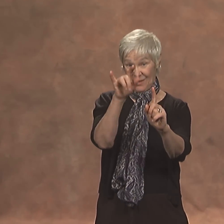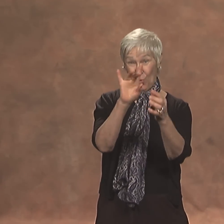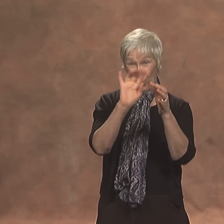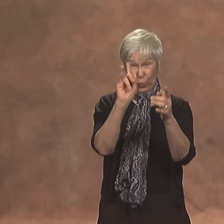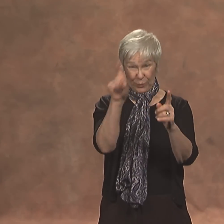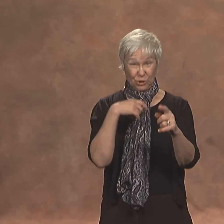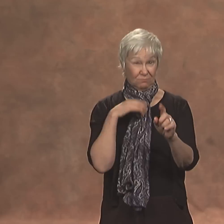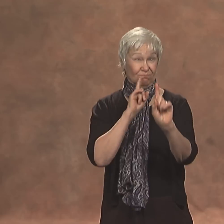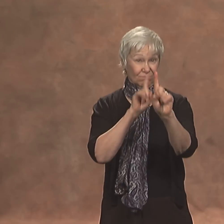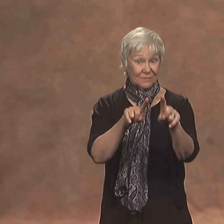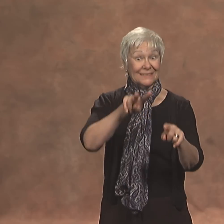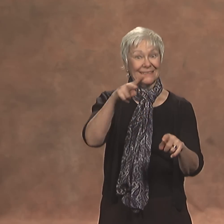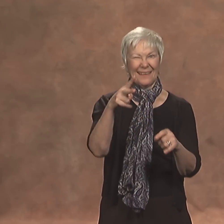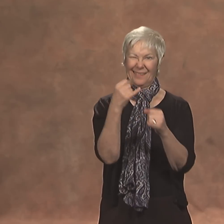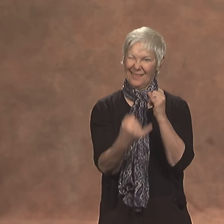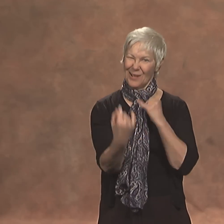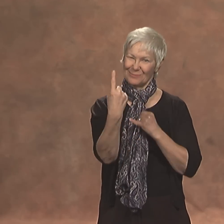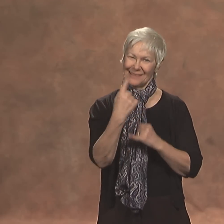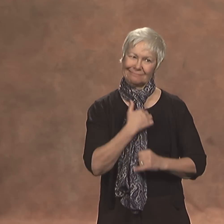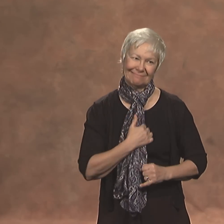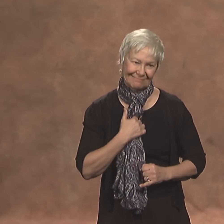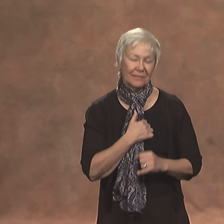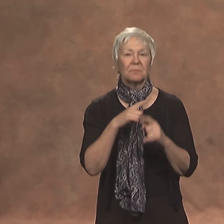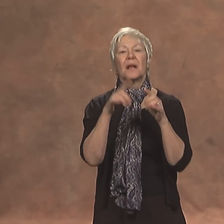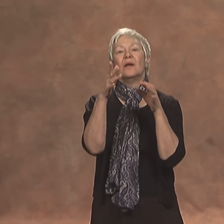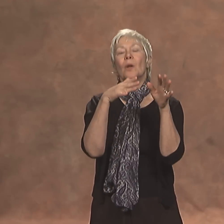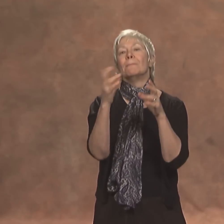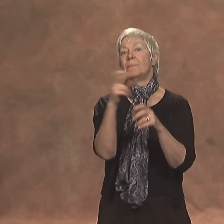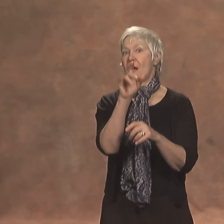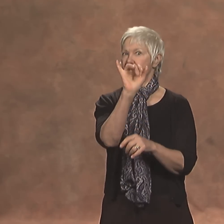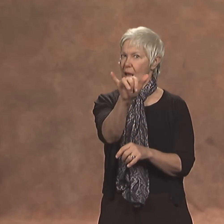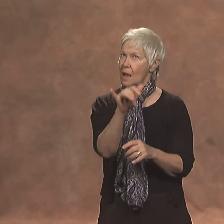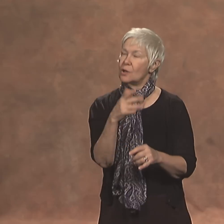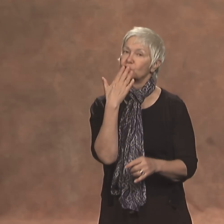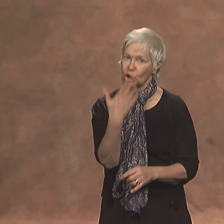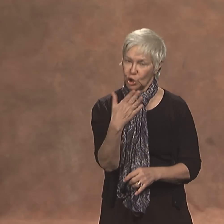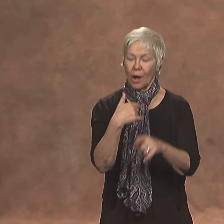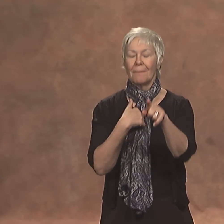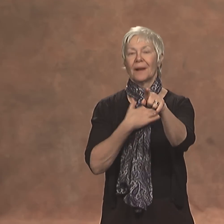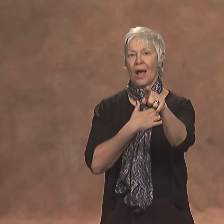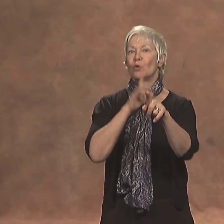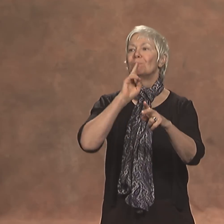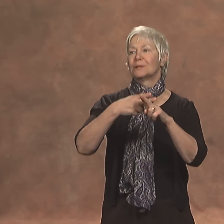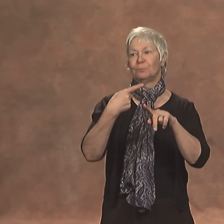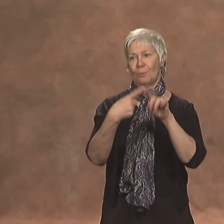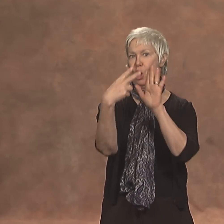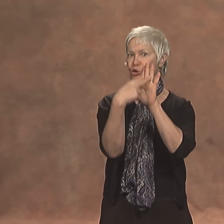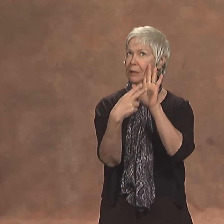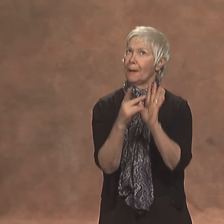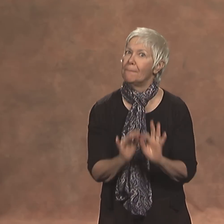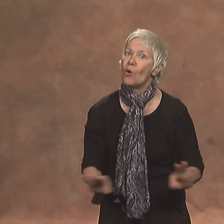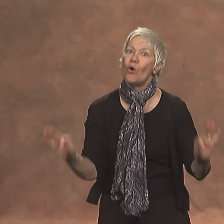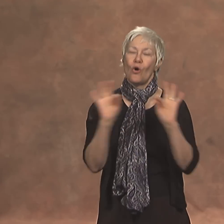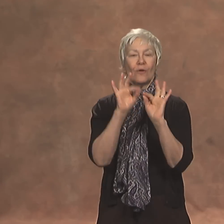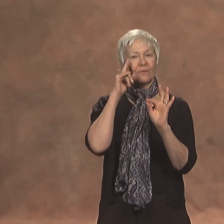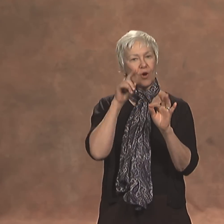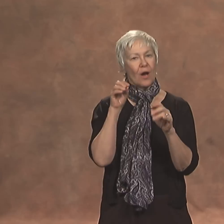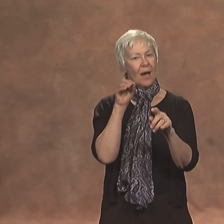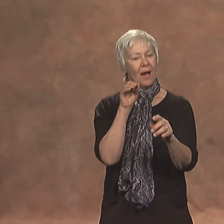Okay, so before I answer your question, I just want to let you know that we have time for one more question. But this question about